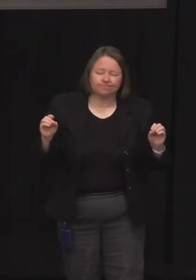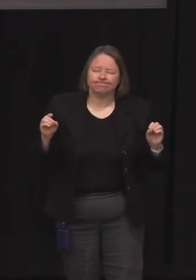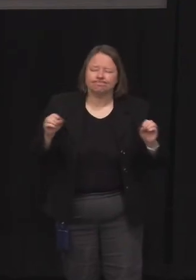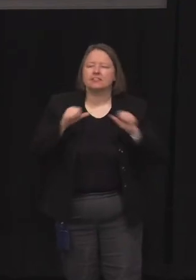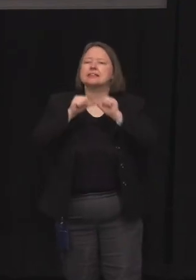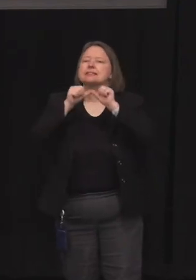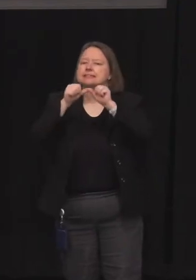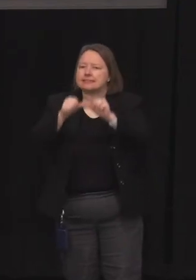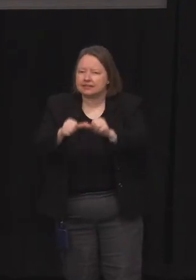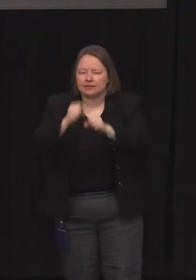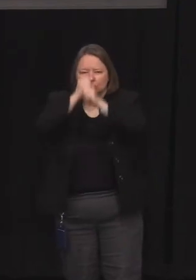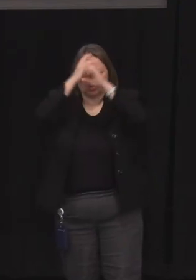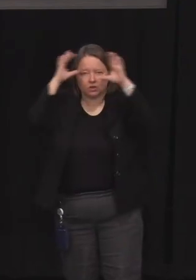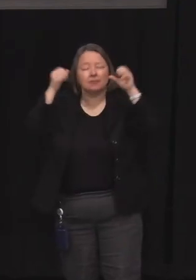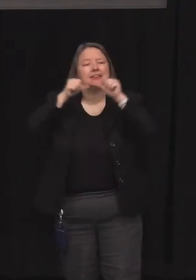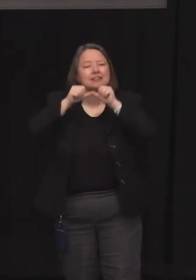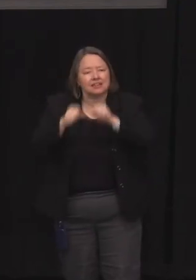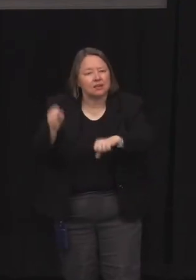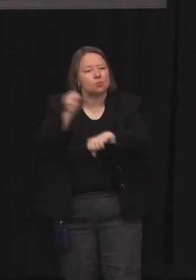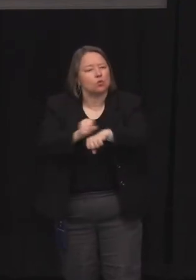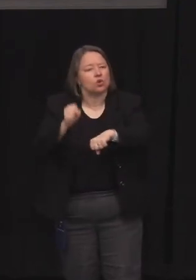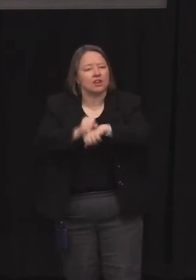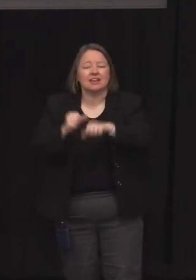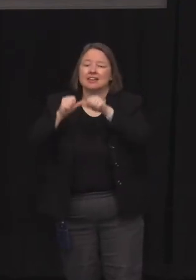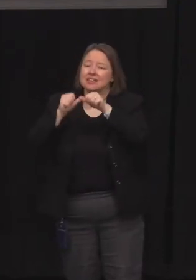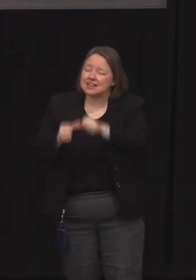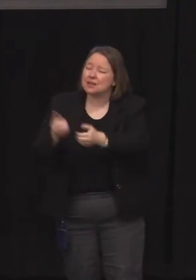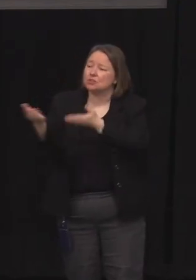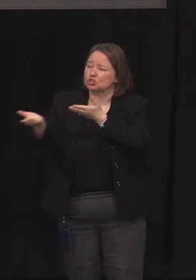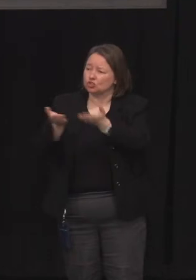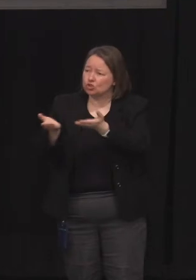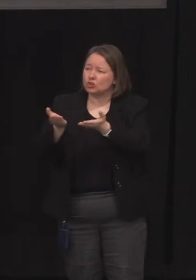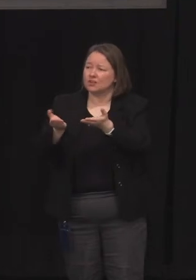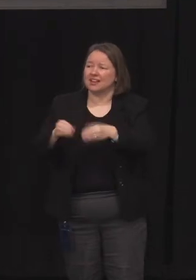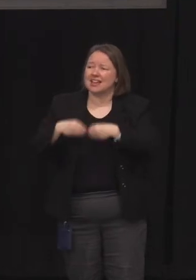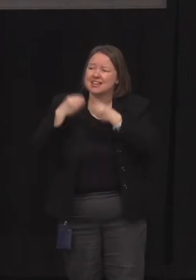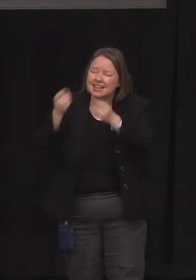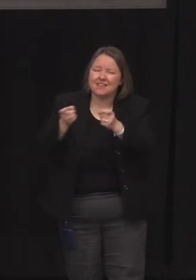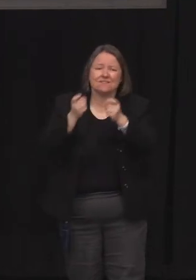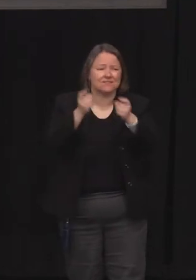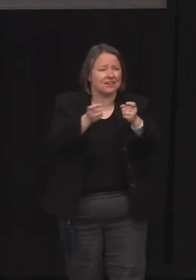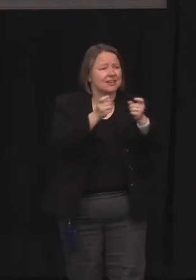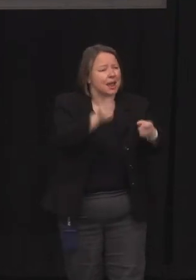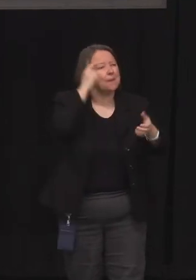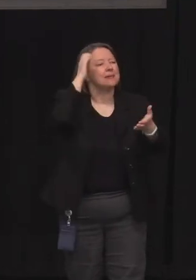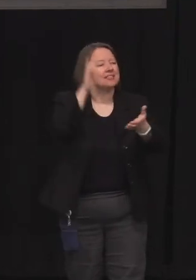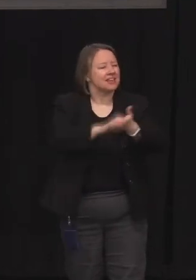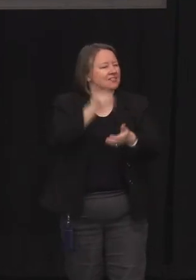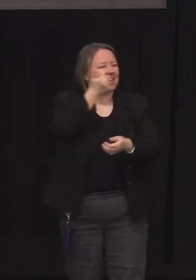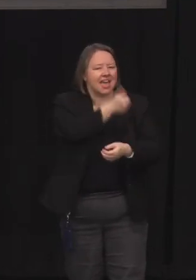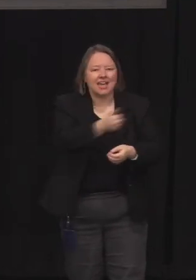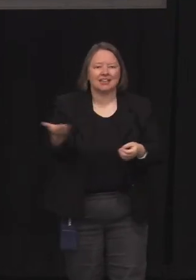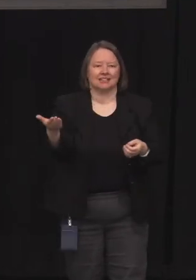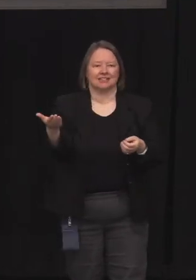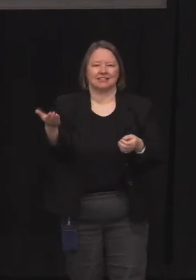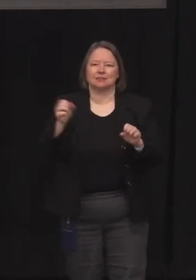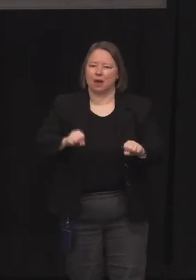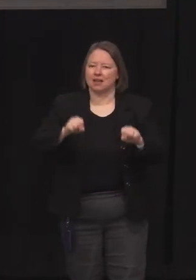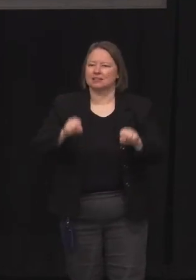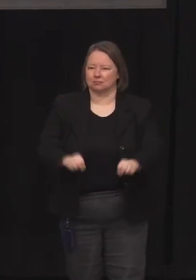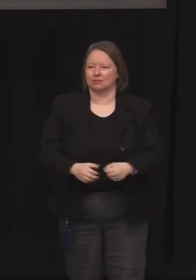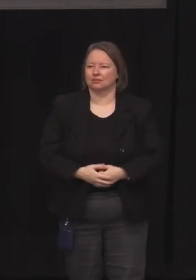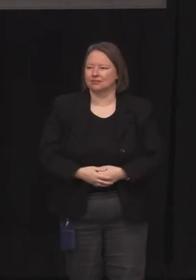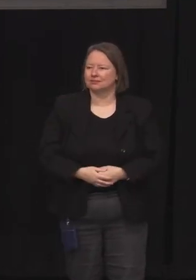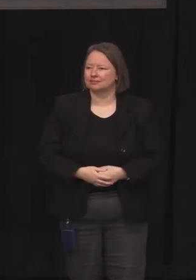dreaming and you keep working and you keep serving and you keep giving and you keep believing that anything is